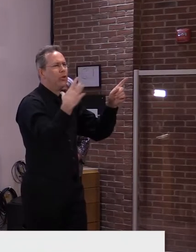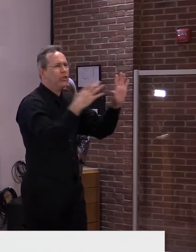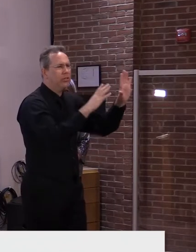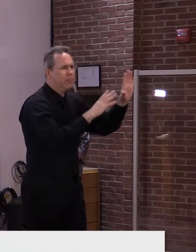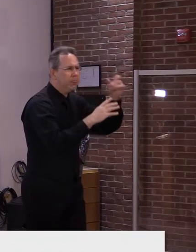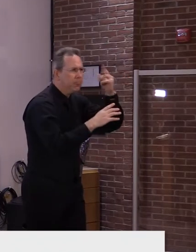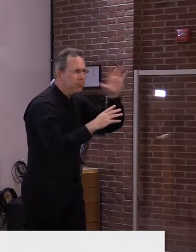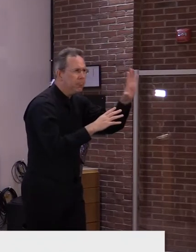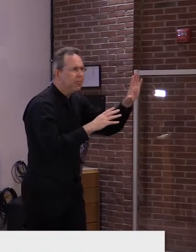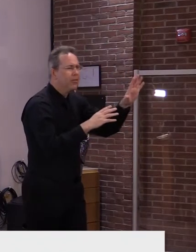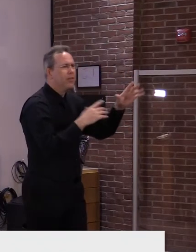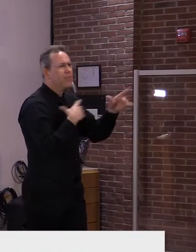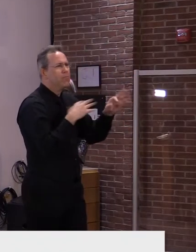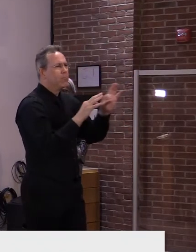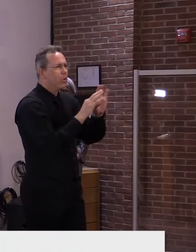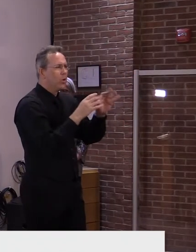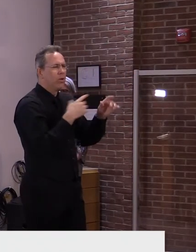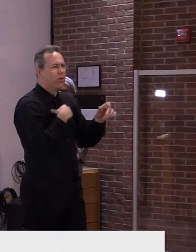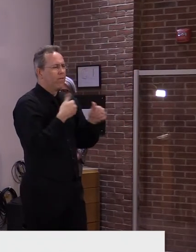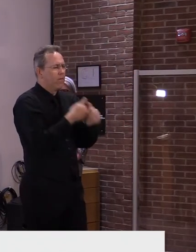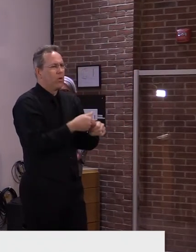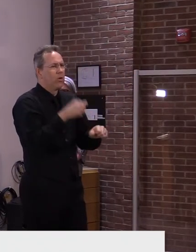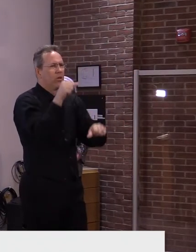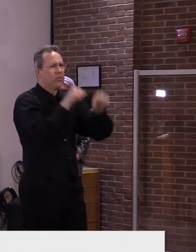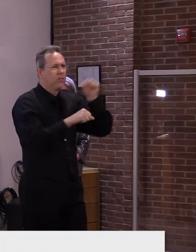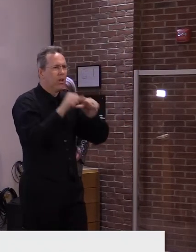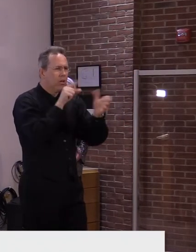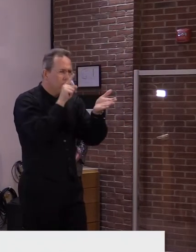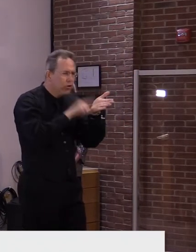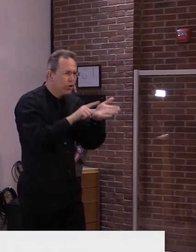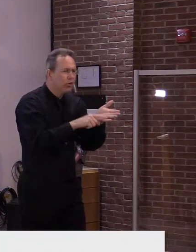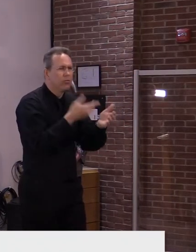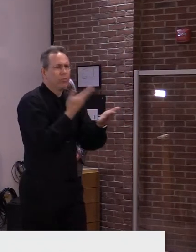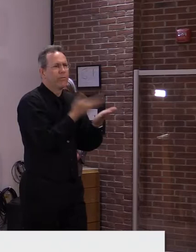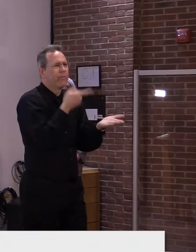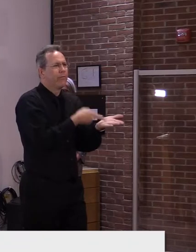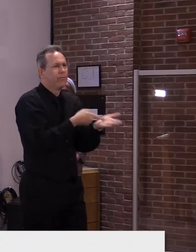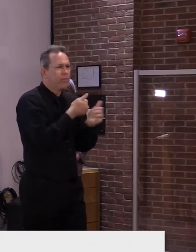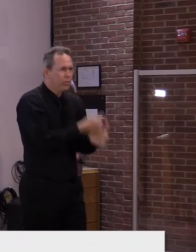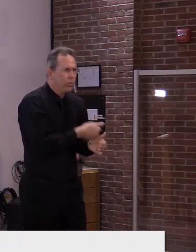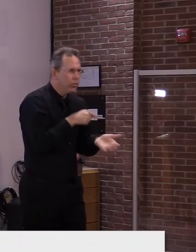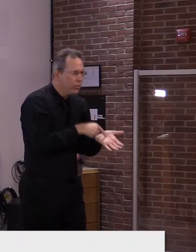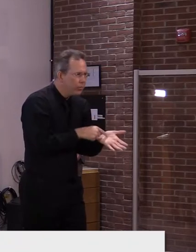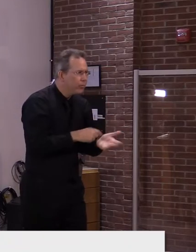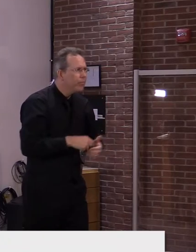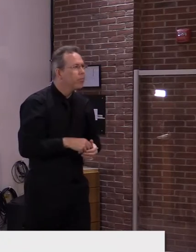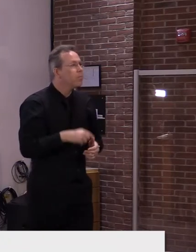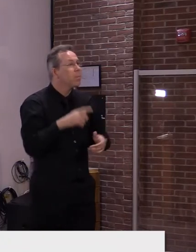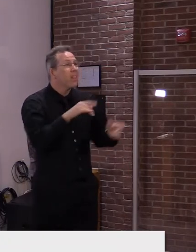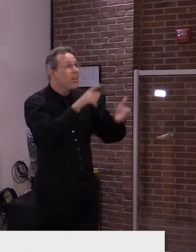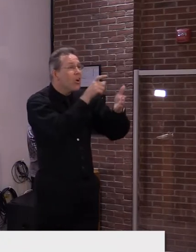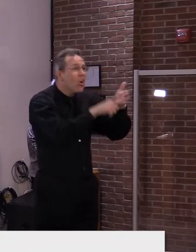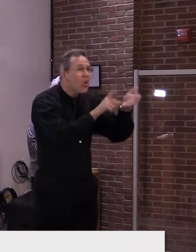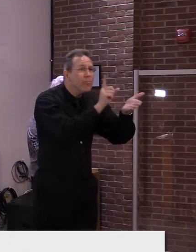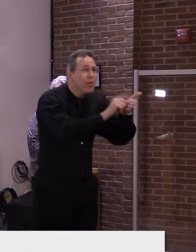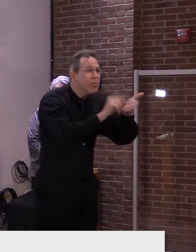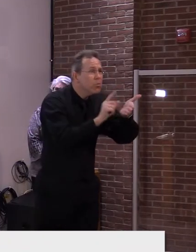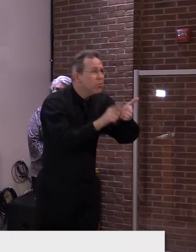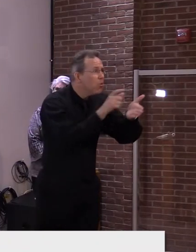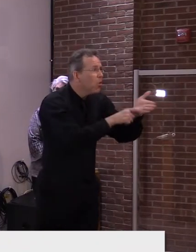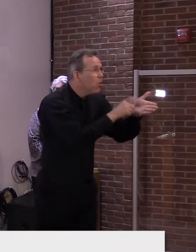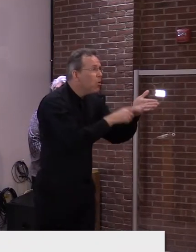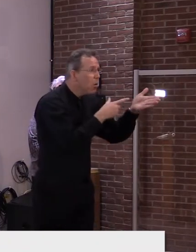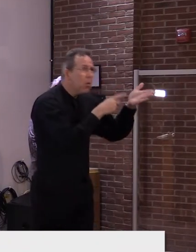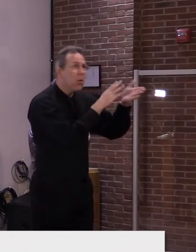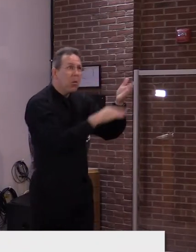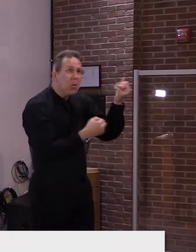the rest of the team there have put out a compelling argument and feel committed to this, I feel much more comfortable than